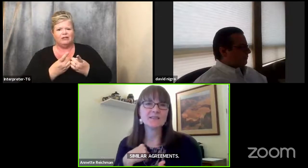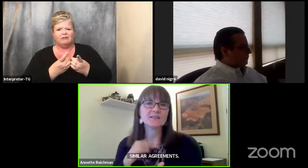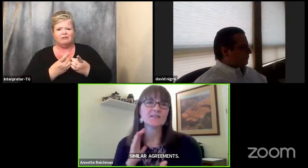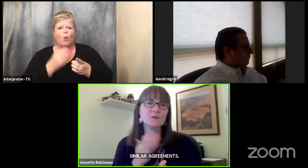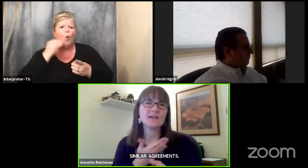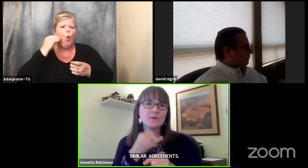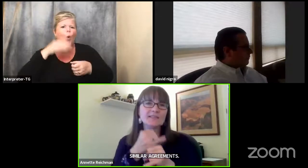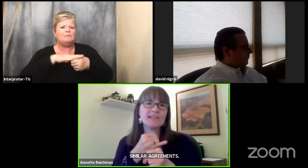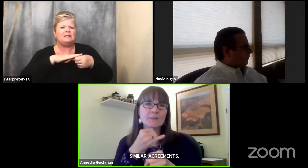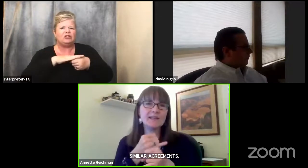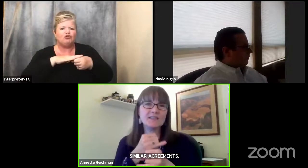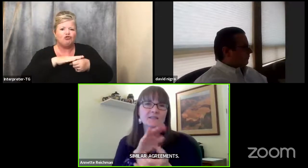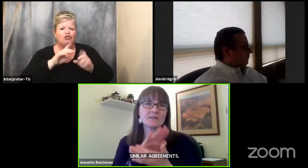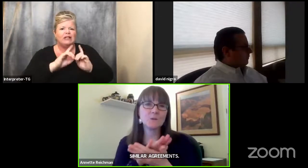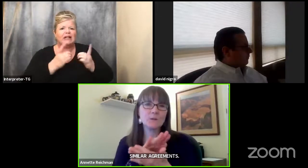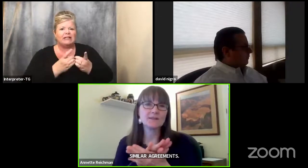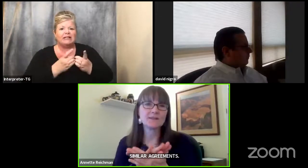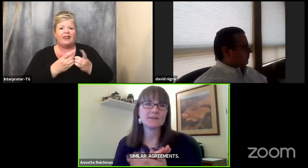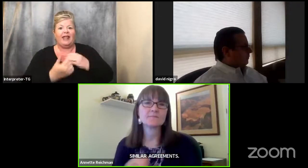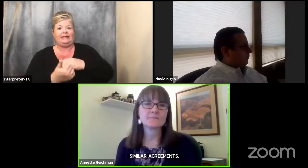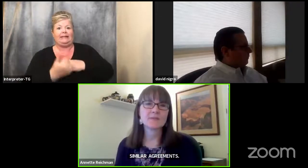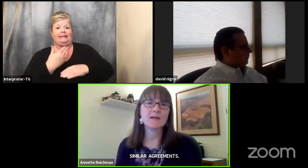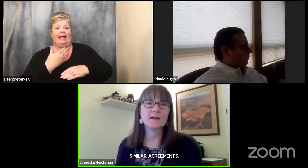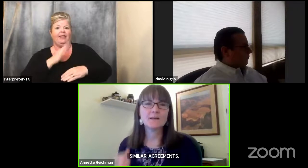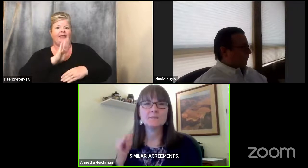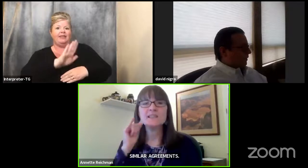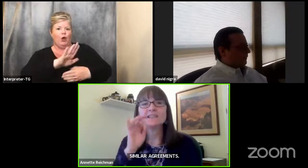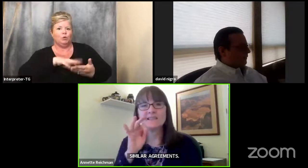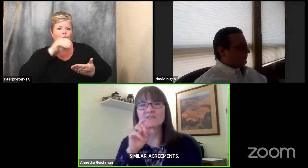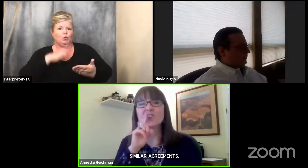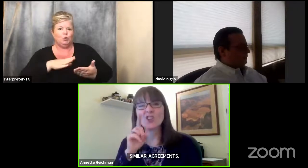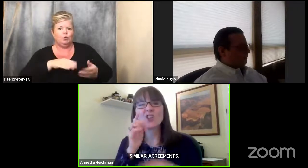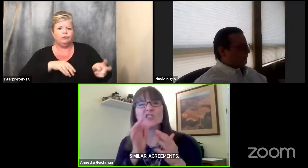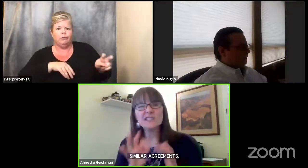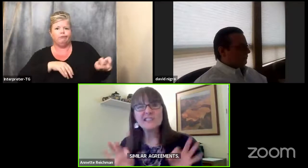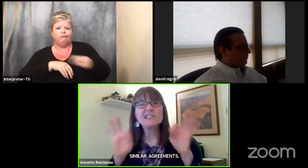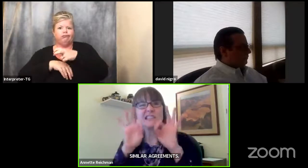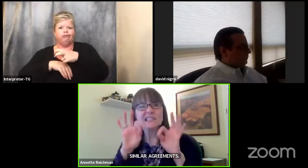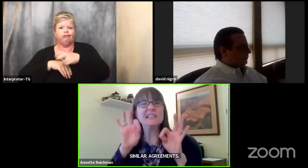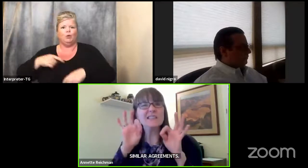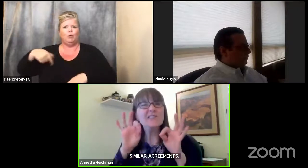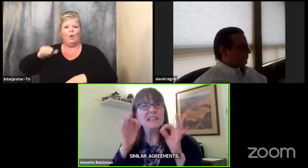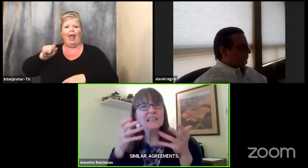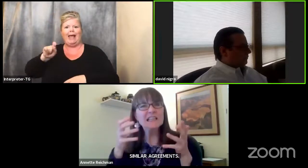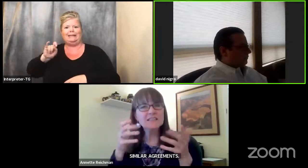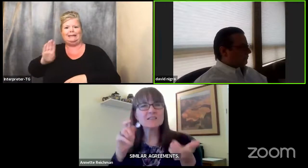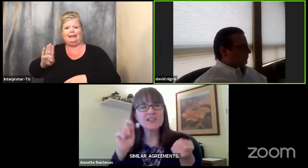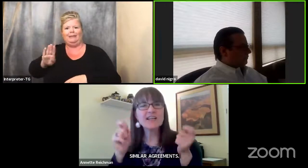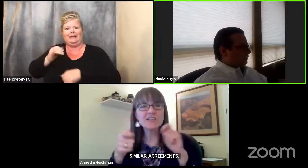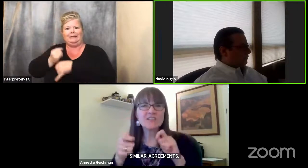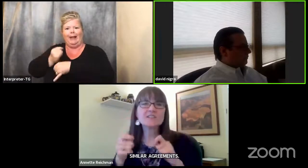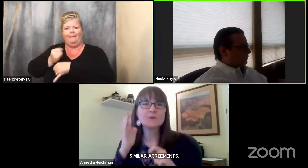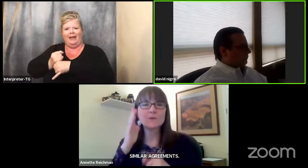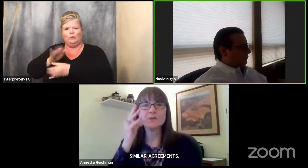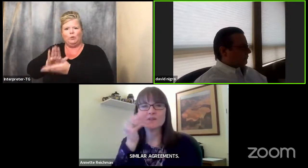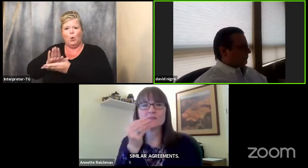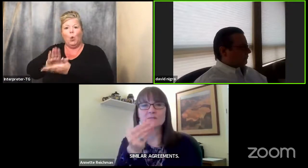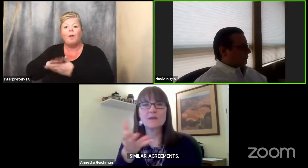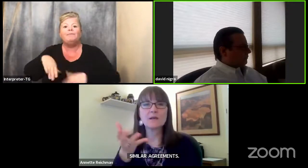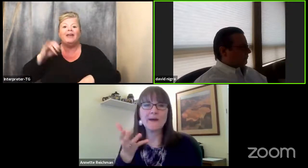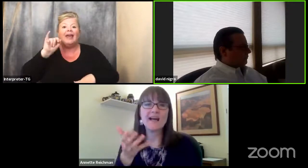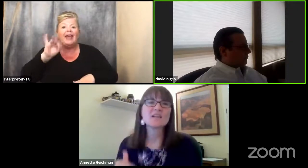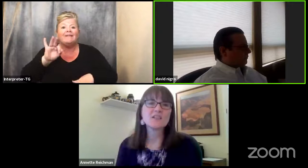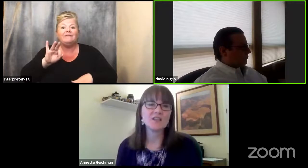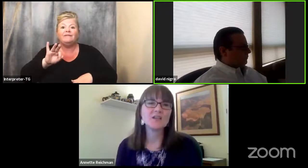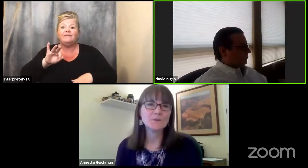to us, to our site-based schools. If there are significant changes, we